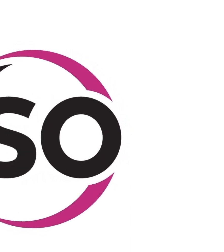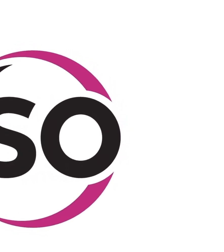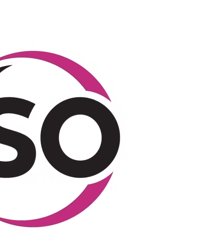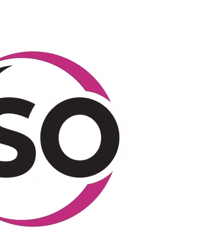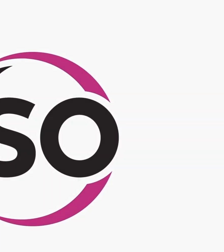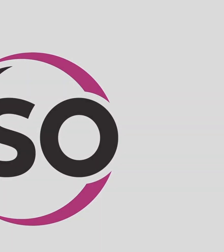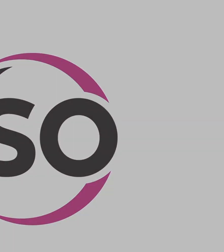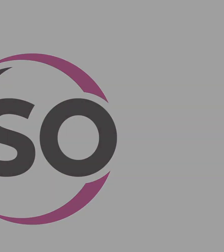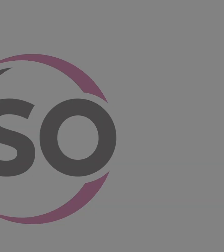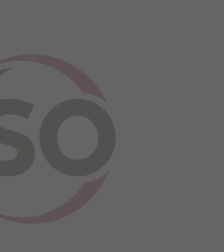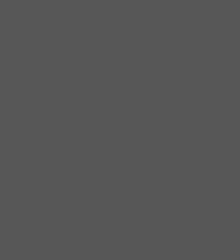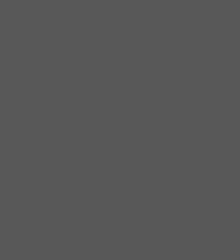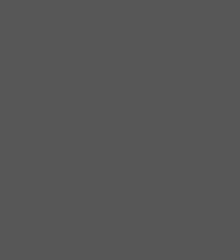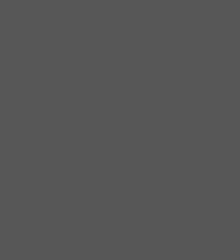VSO